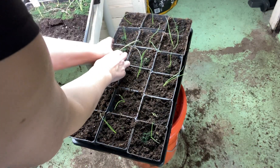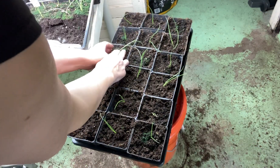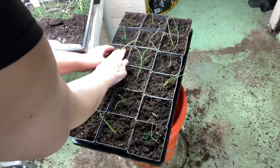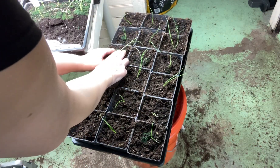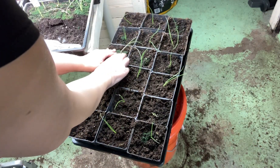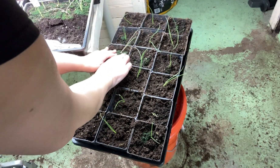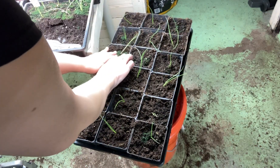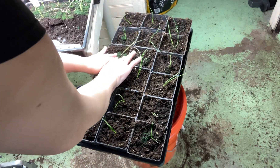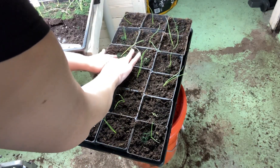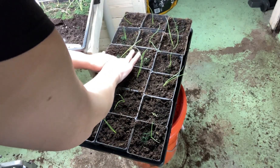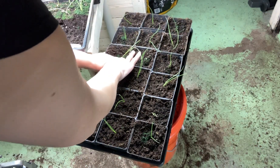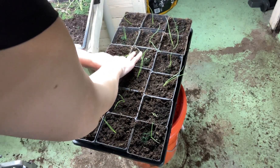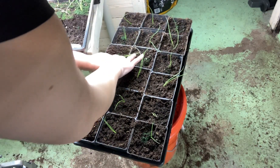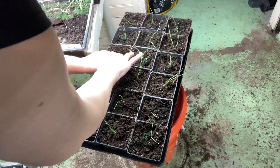bulbs.